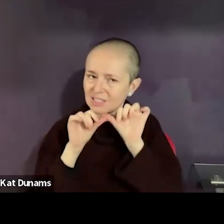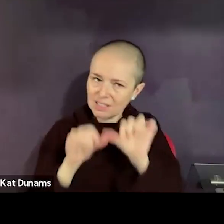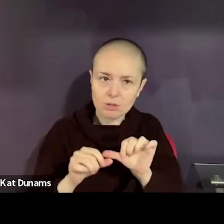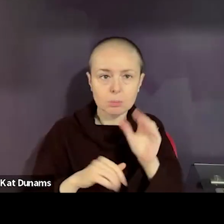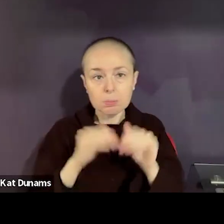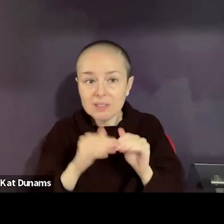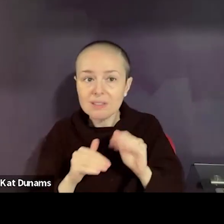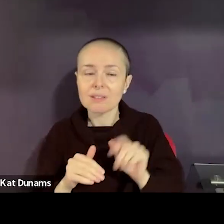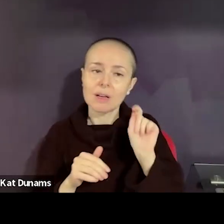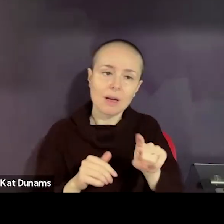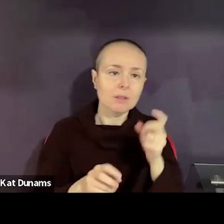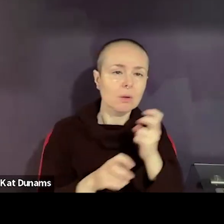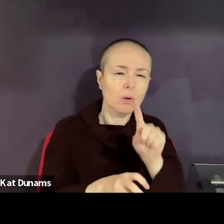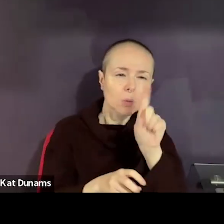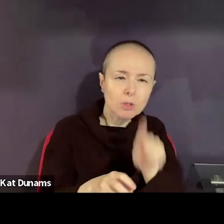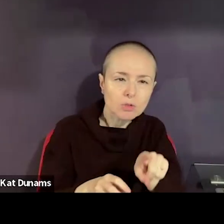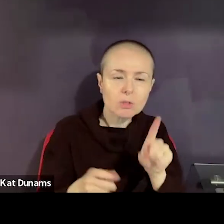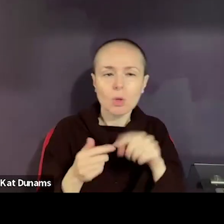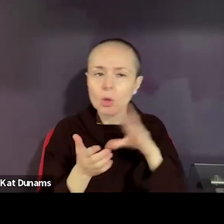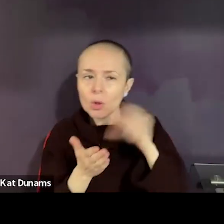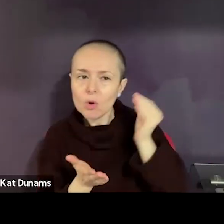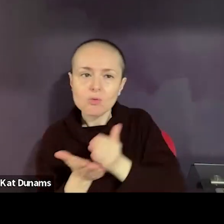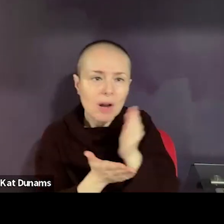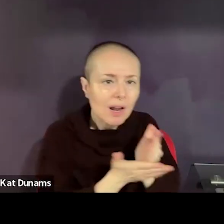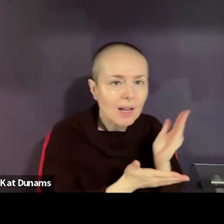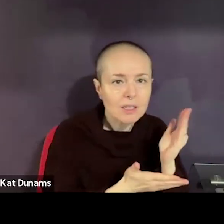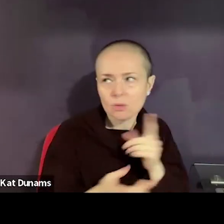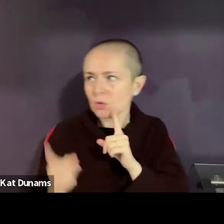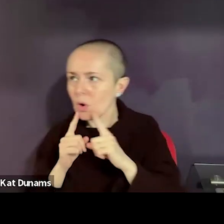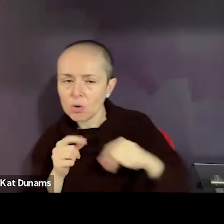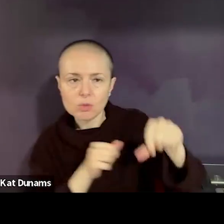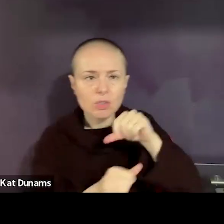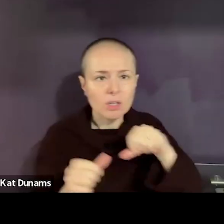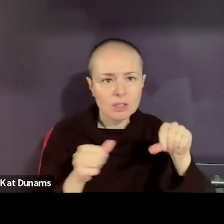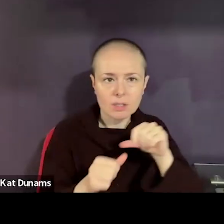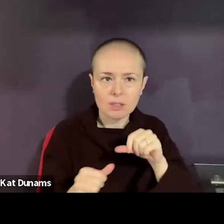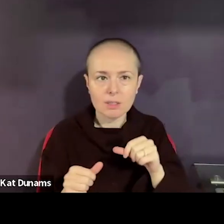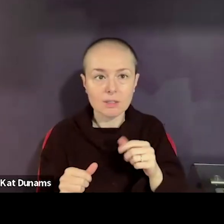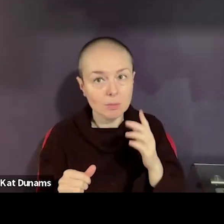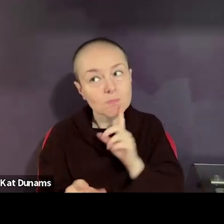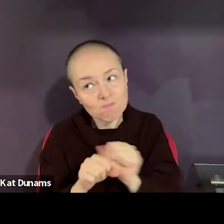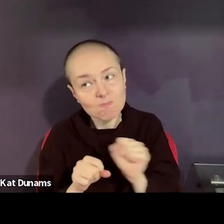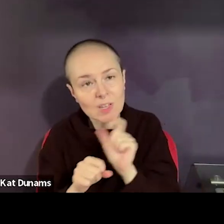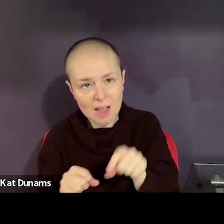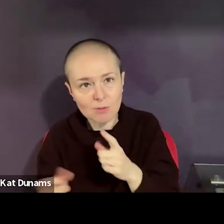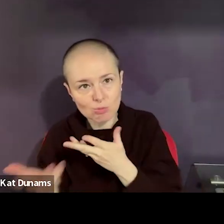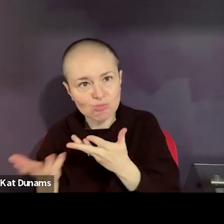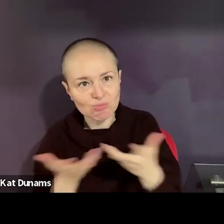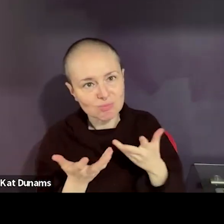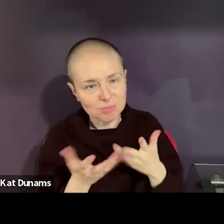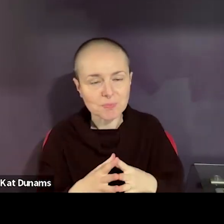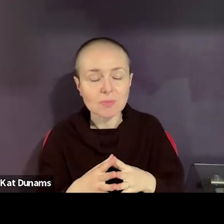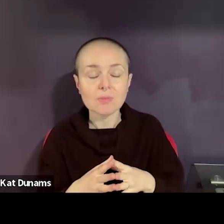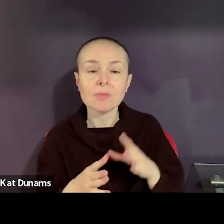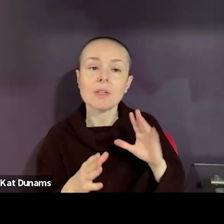ask the hard questions, we learn our rights, we talk to each other. Y'all, we actually have to talk to each other. We organize